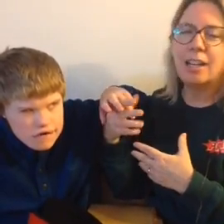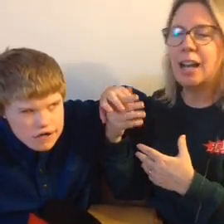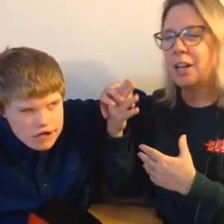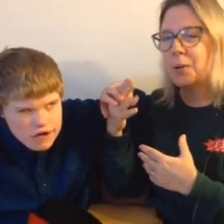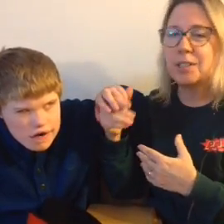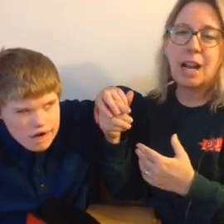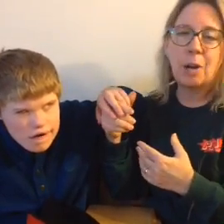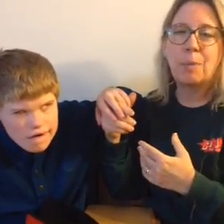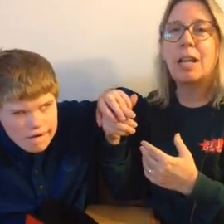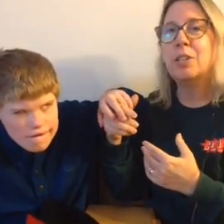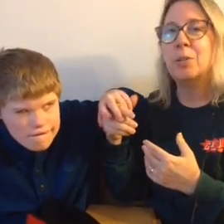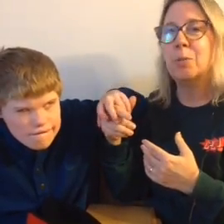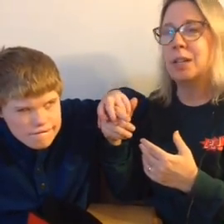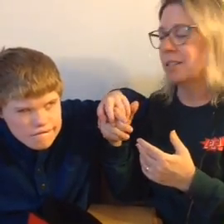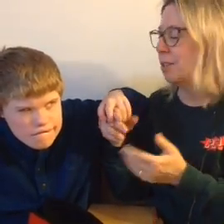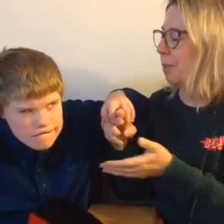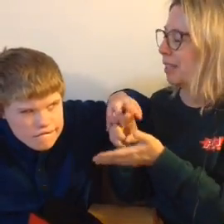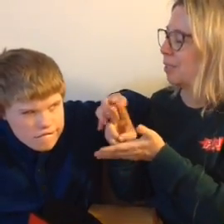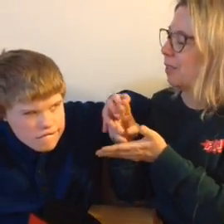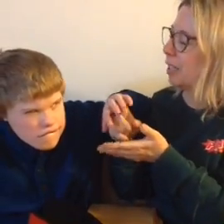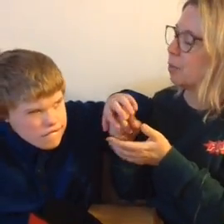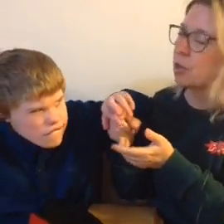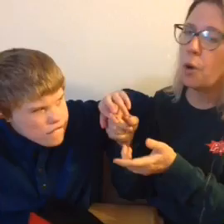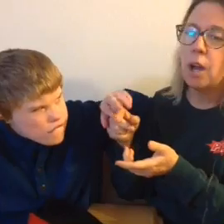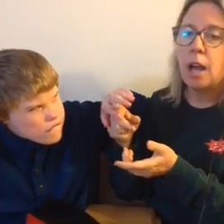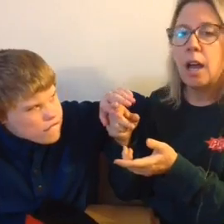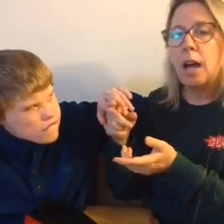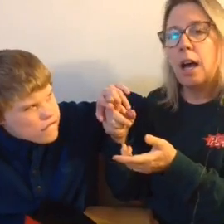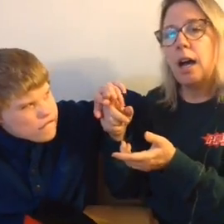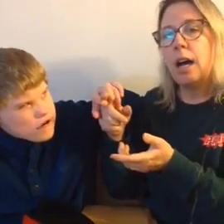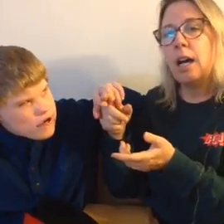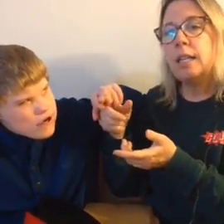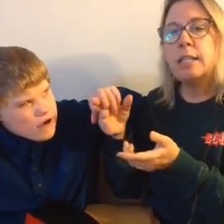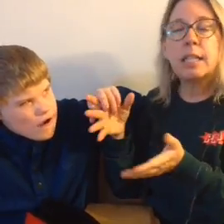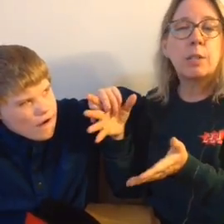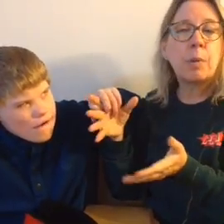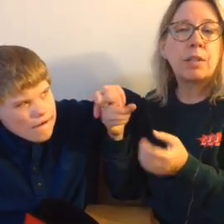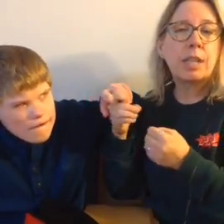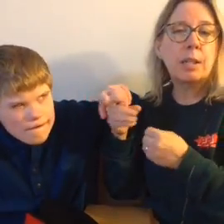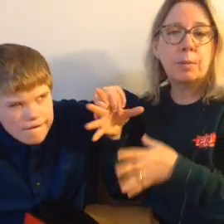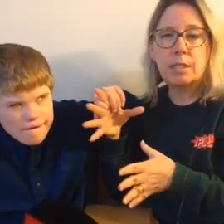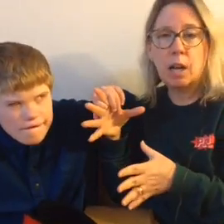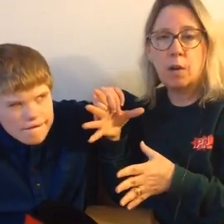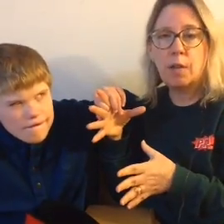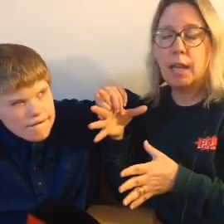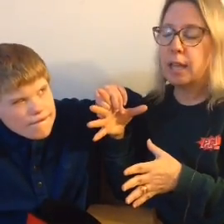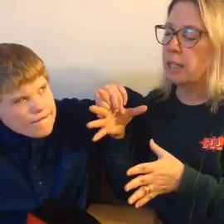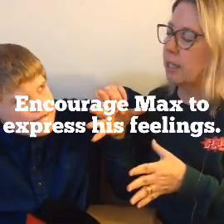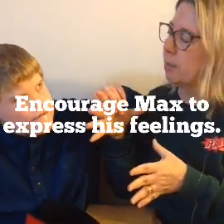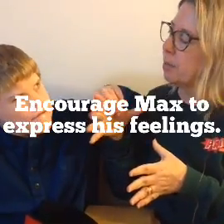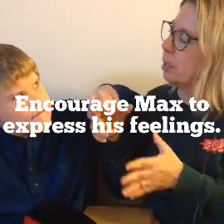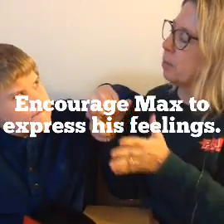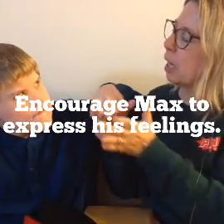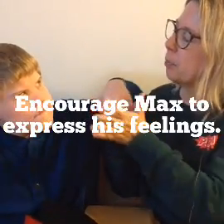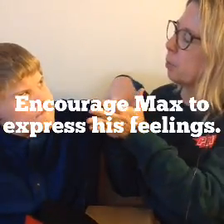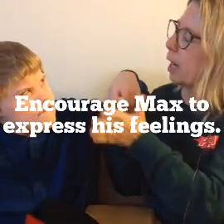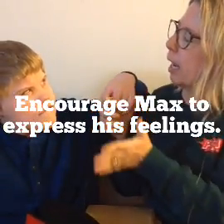I know he's tired, but I do want to still make this video. So is expressing himself. And sometimes what